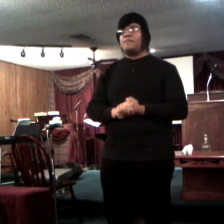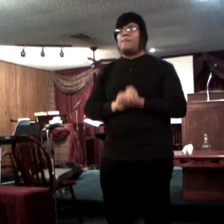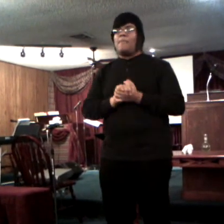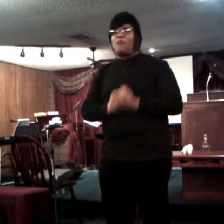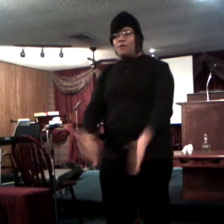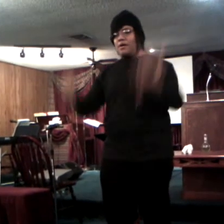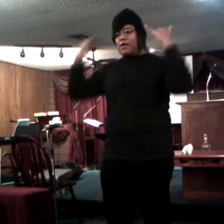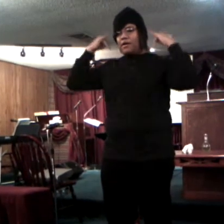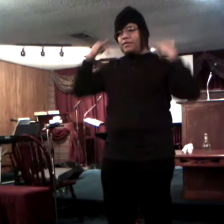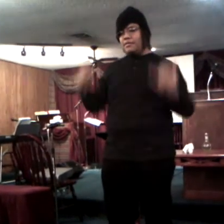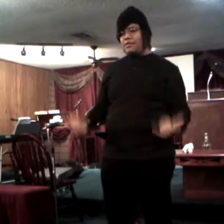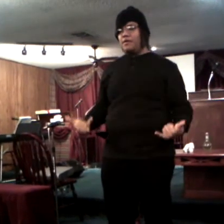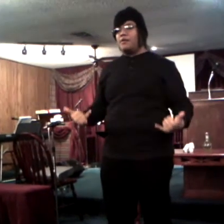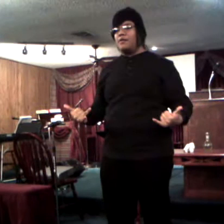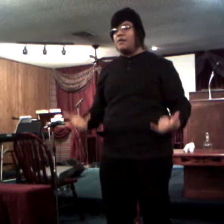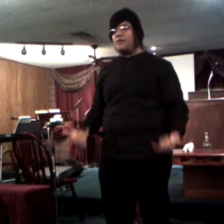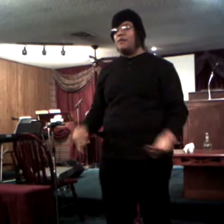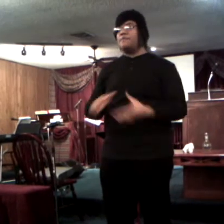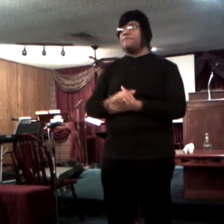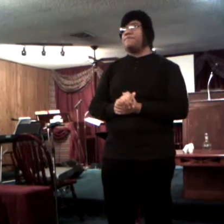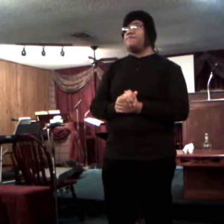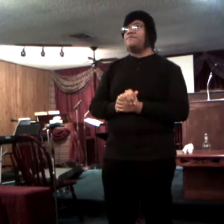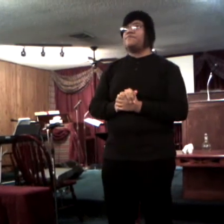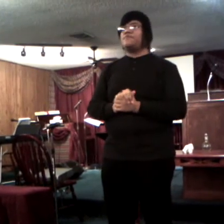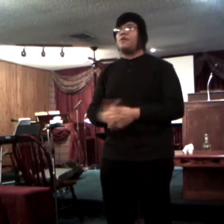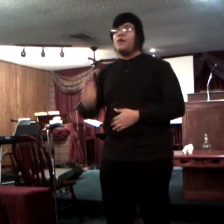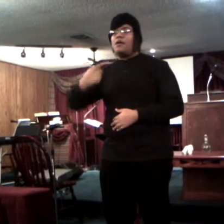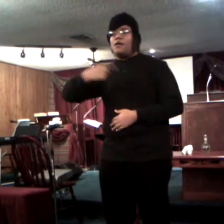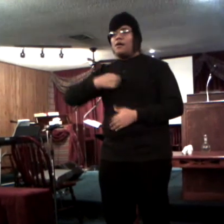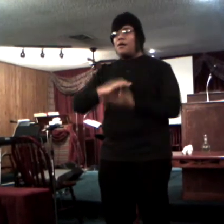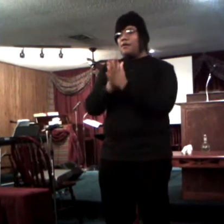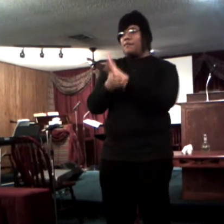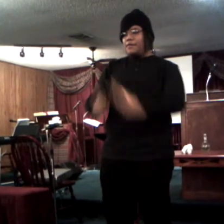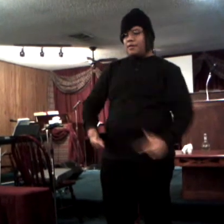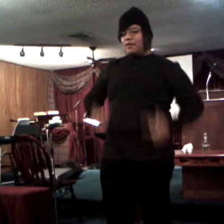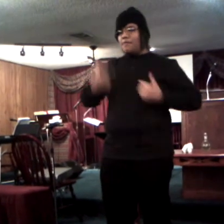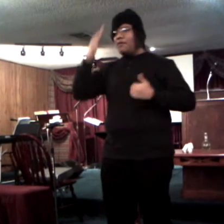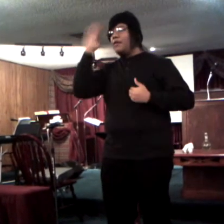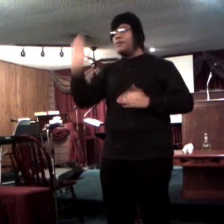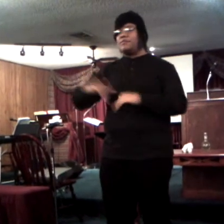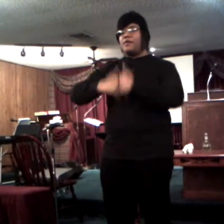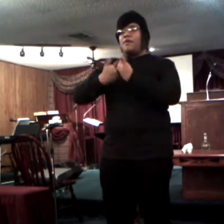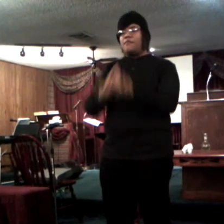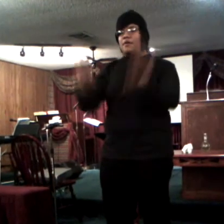wanna live I ain't gonna lie to you